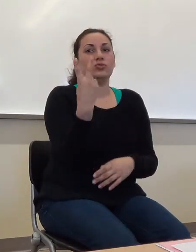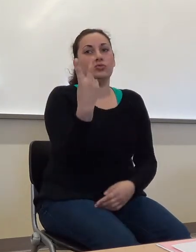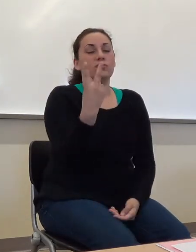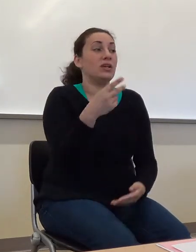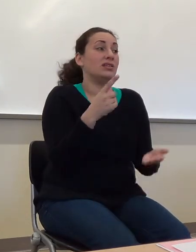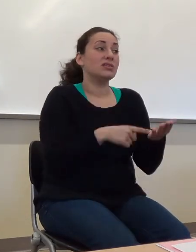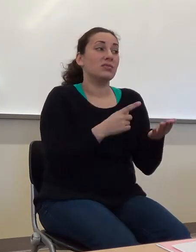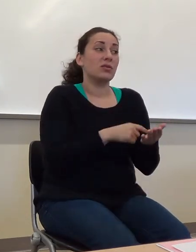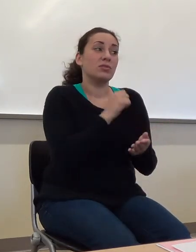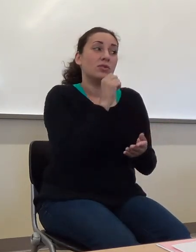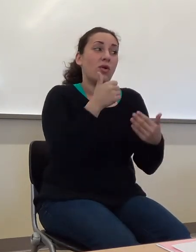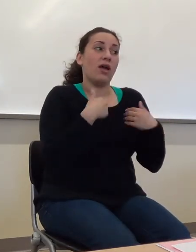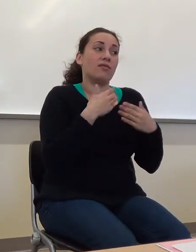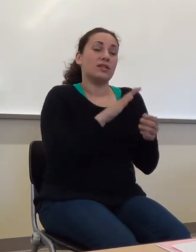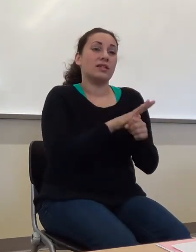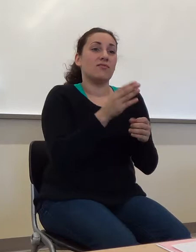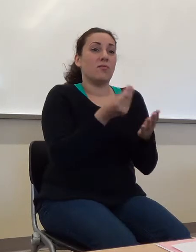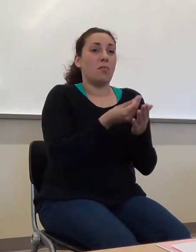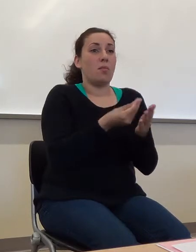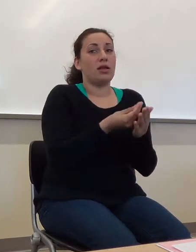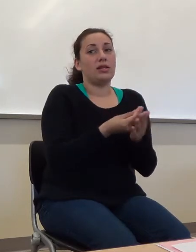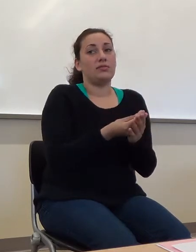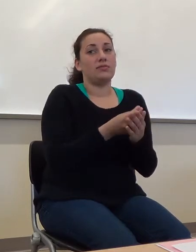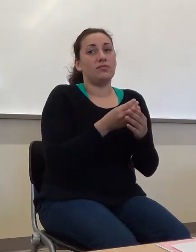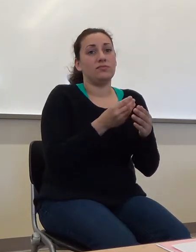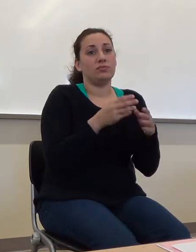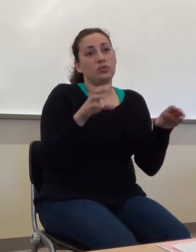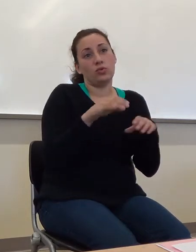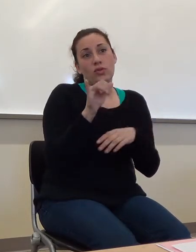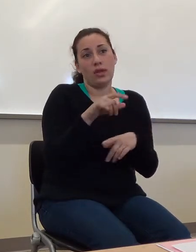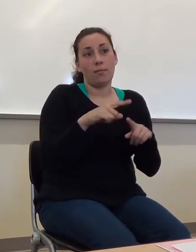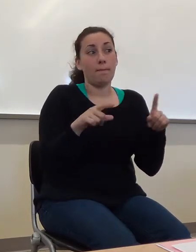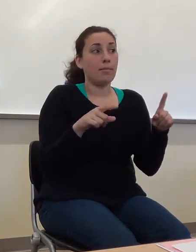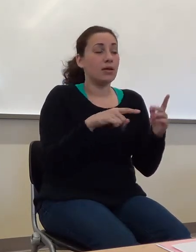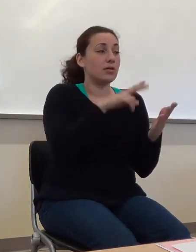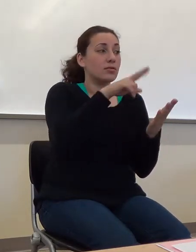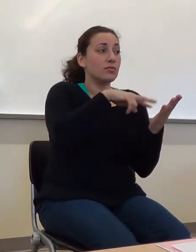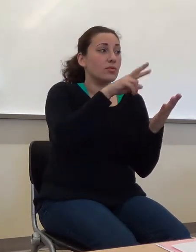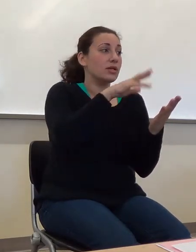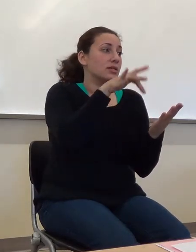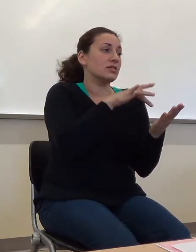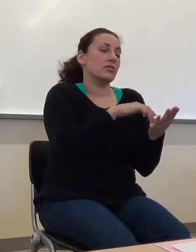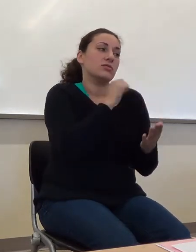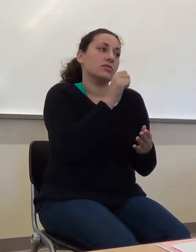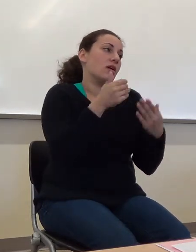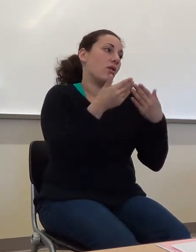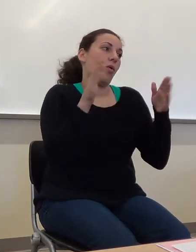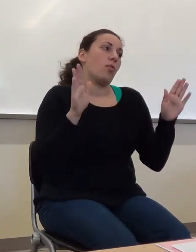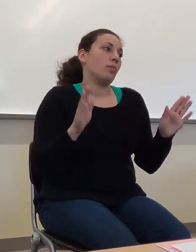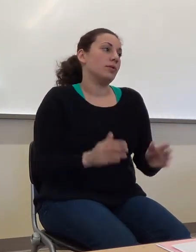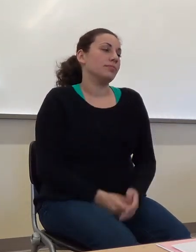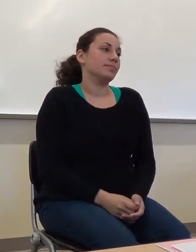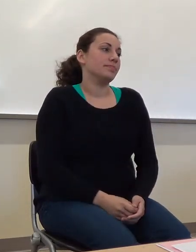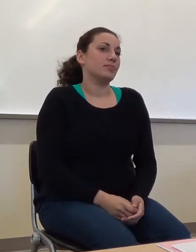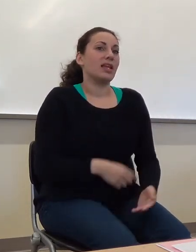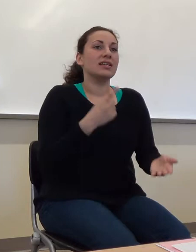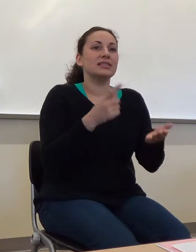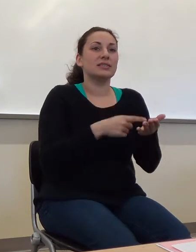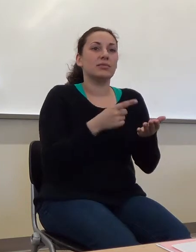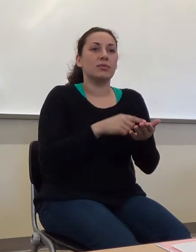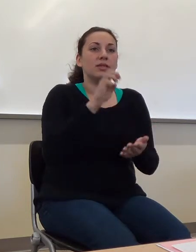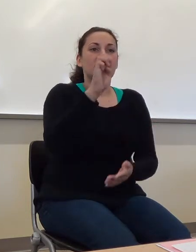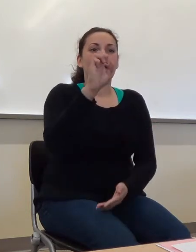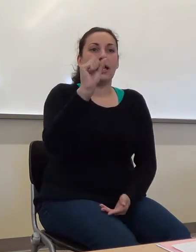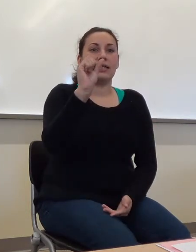money to do that, but the reading center, I happen to know, is not open. And sometimes the ESSC is